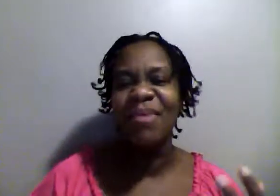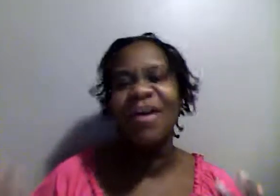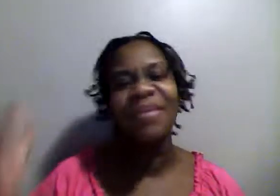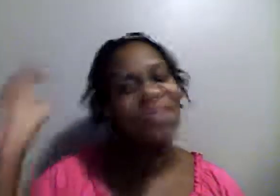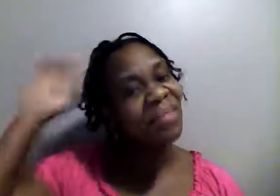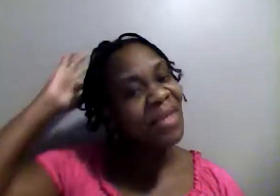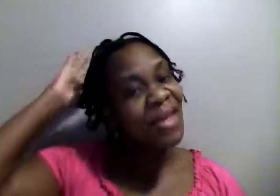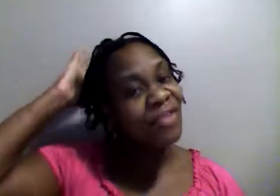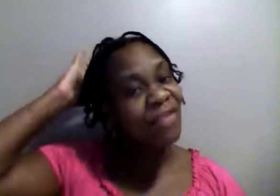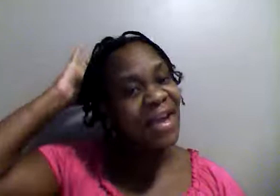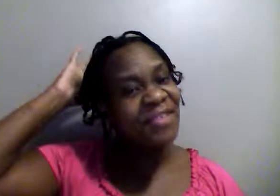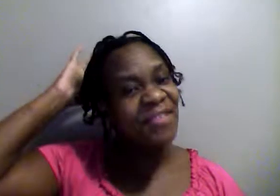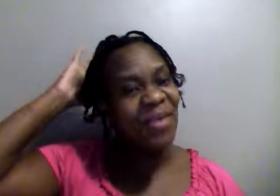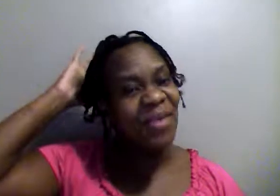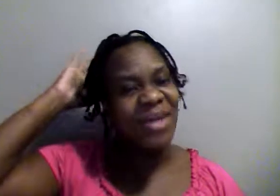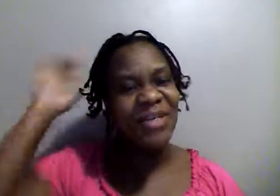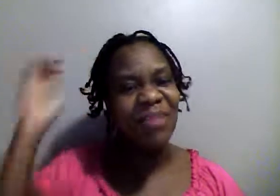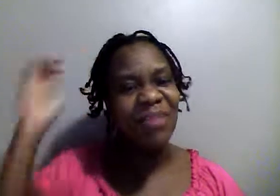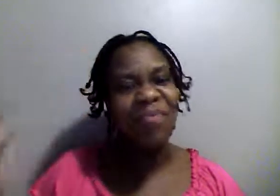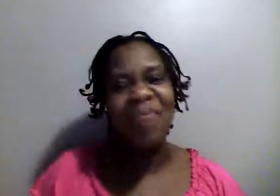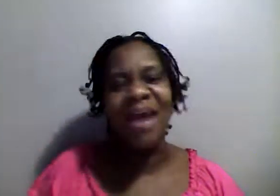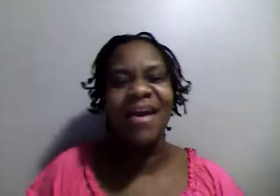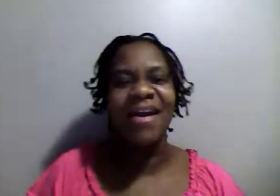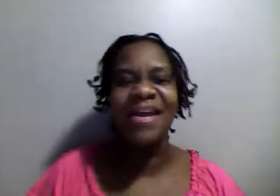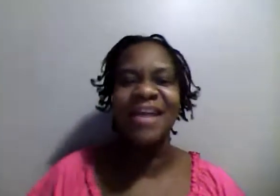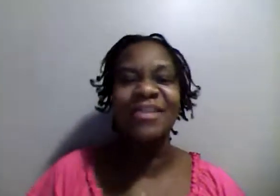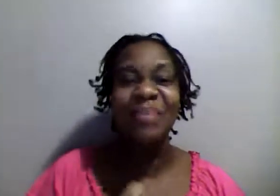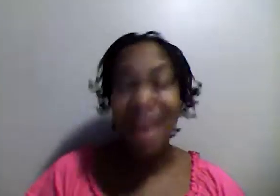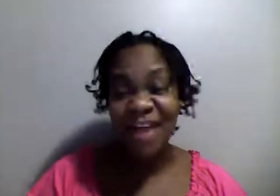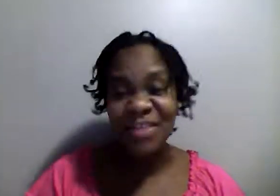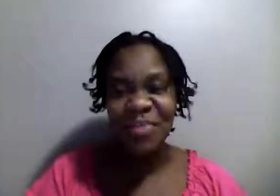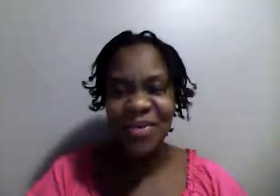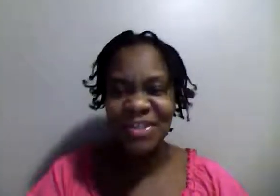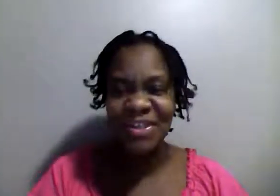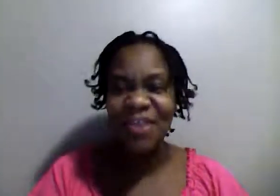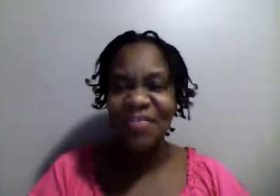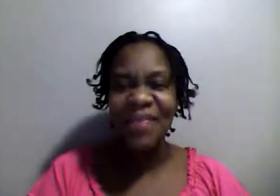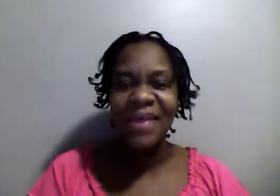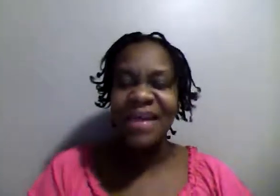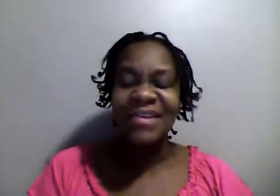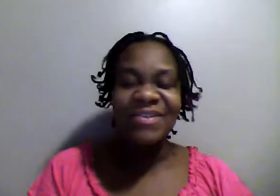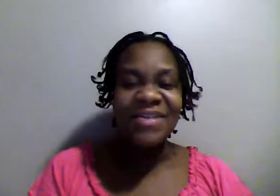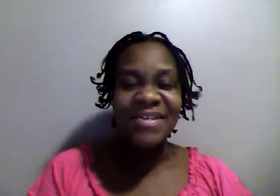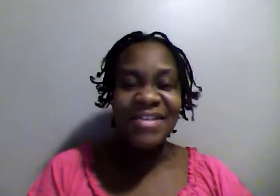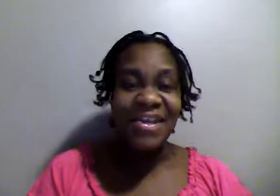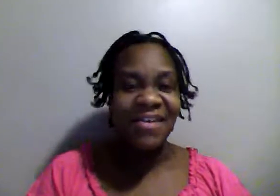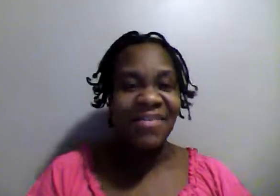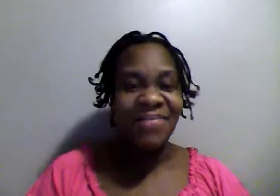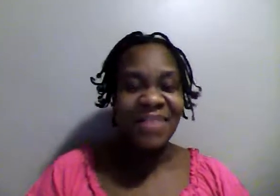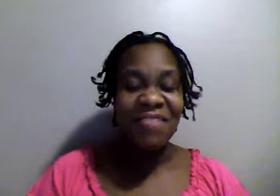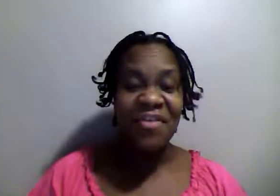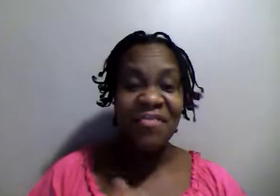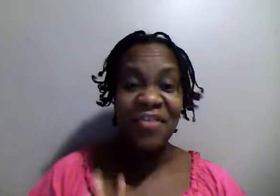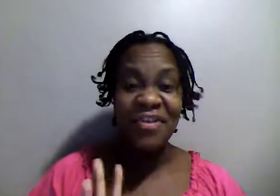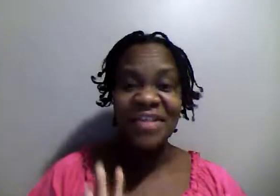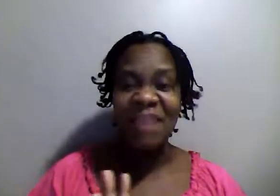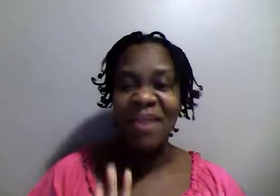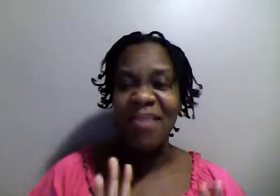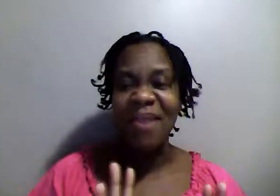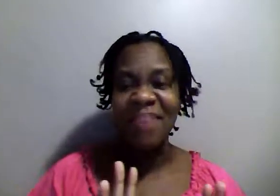on trying to find ways to improve my garden and to plant more stuff. So this year, for the first time, I bought my